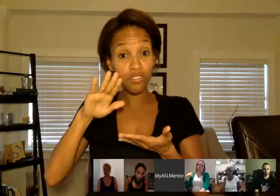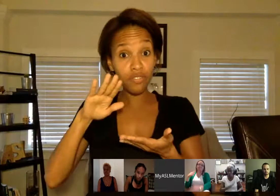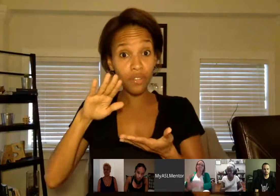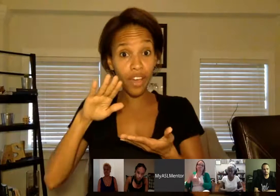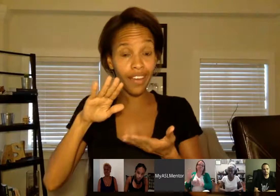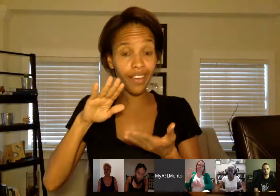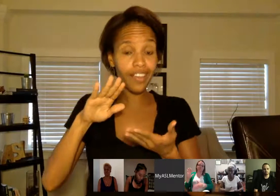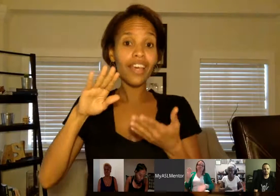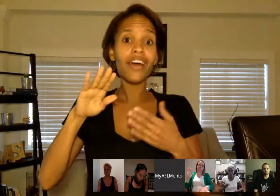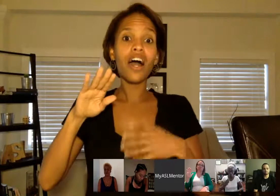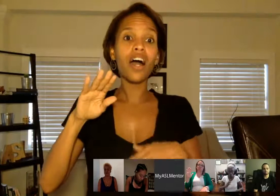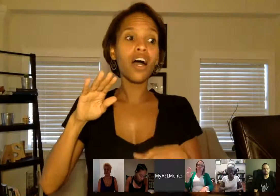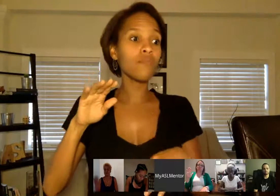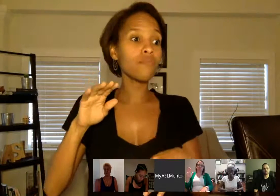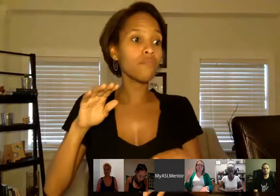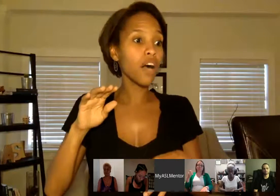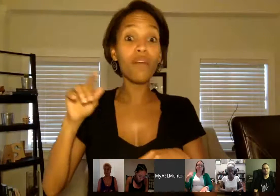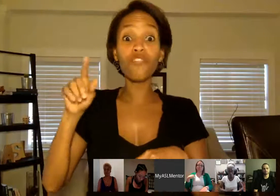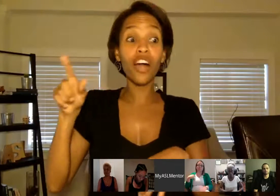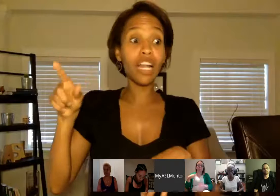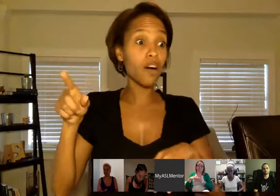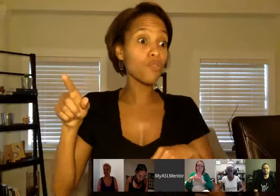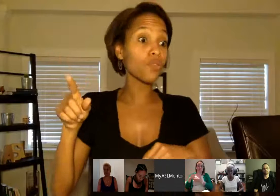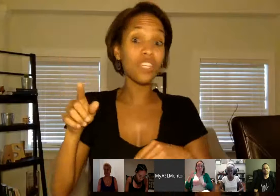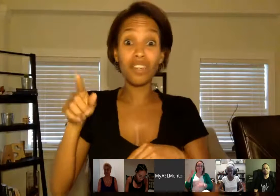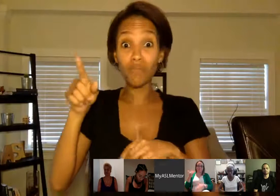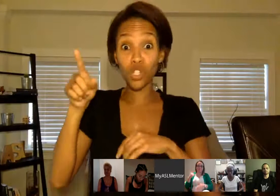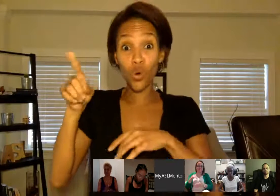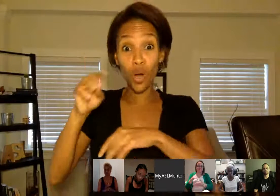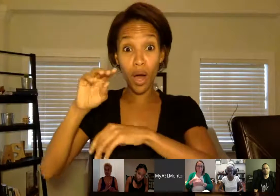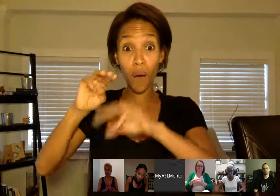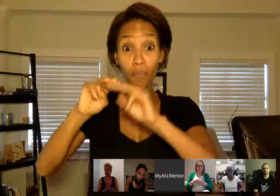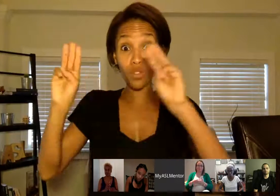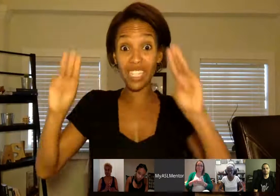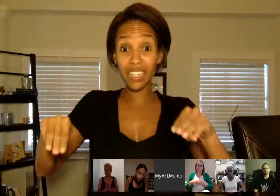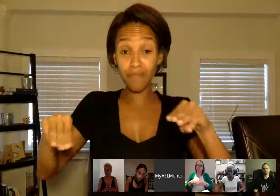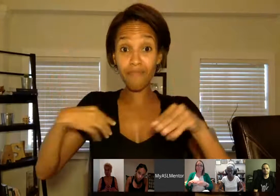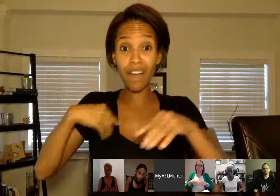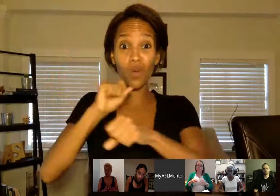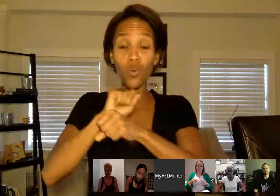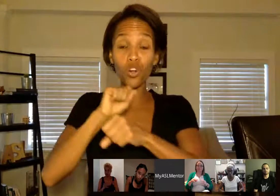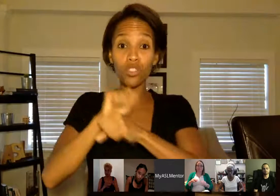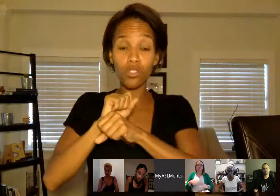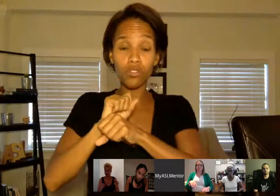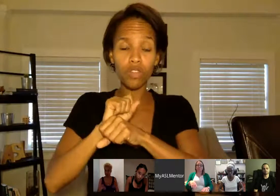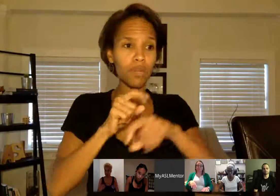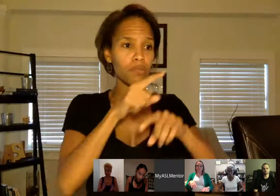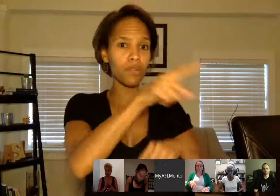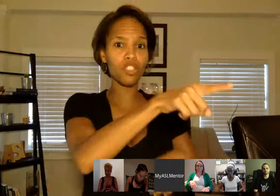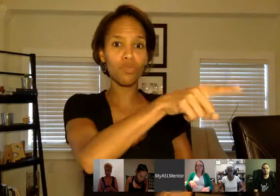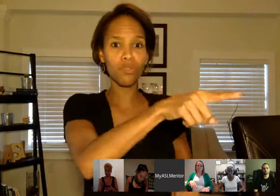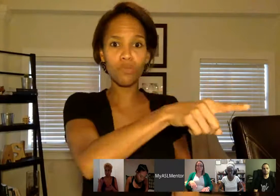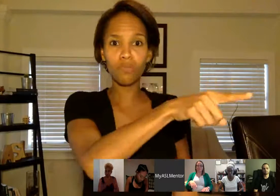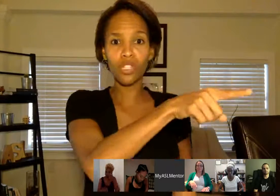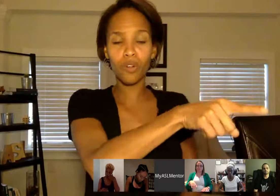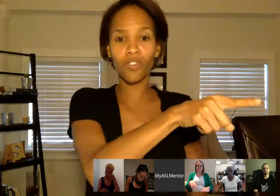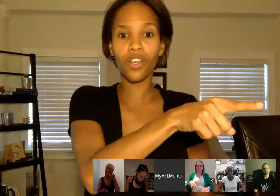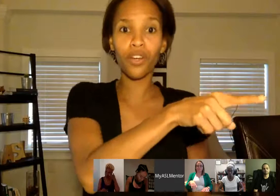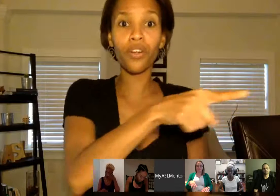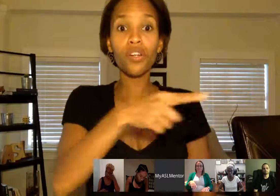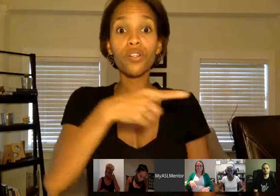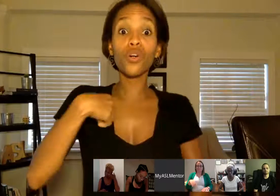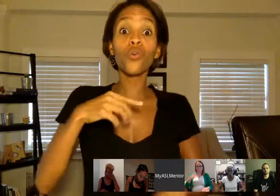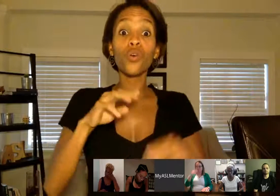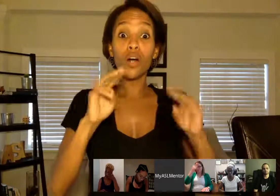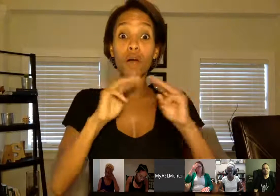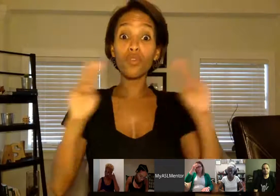college, okay? Oh, I forgot about museum. So a museum, I worked, I'm going to put my museum over